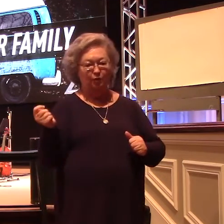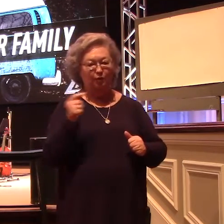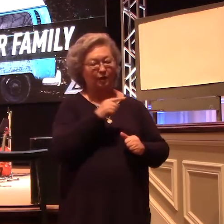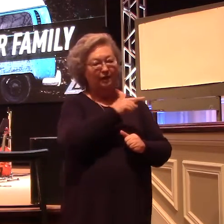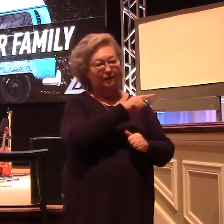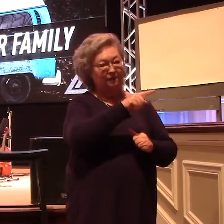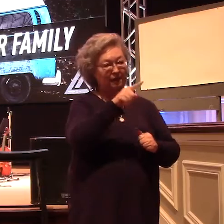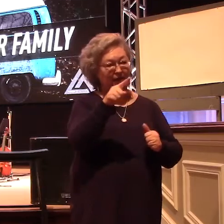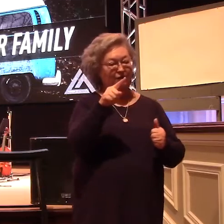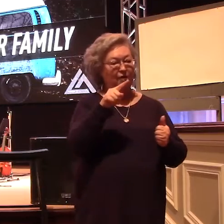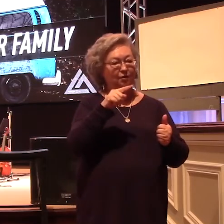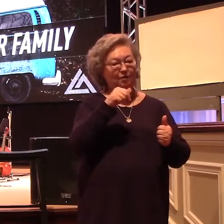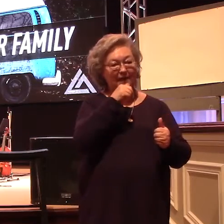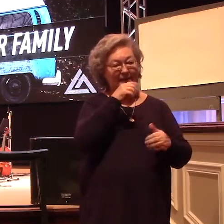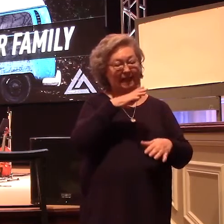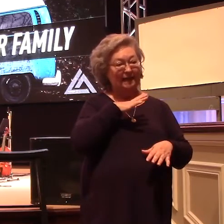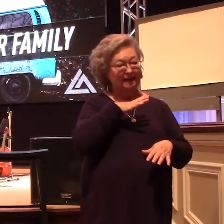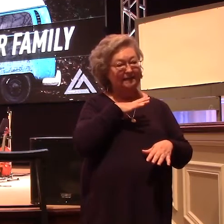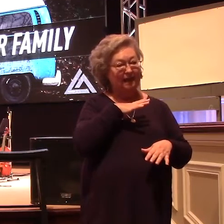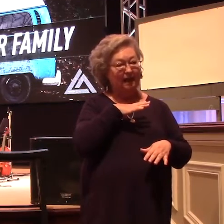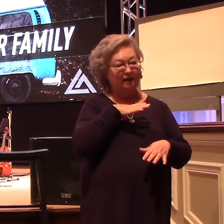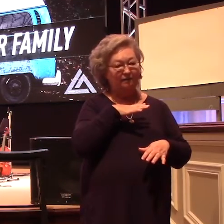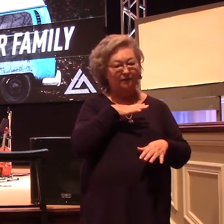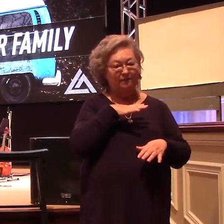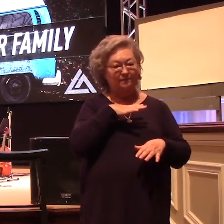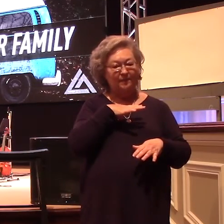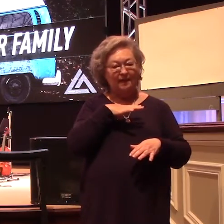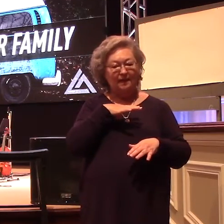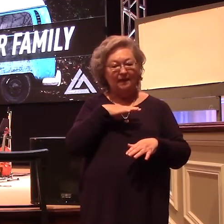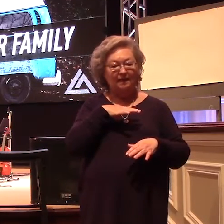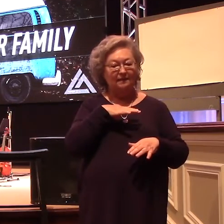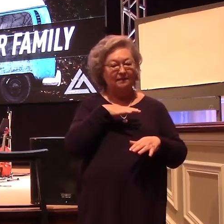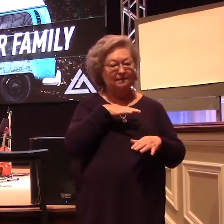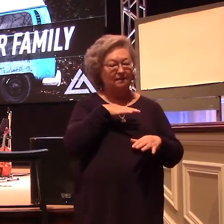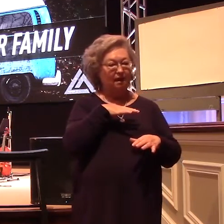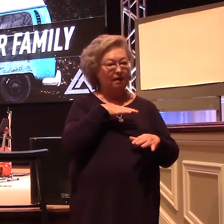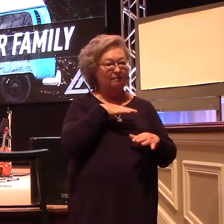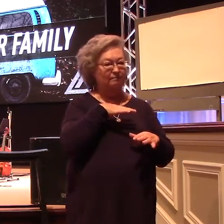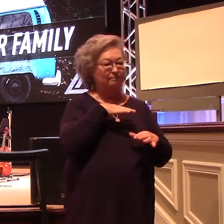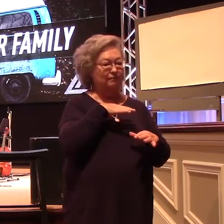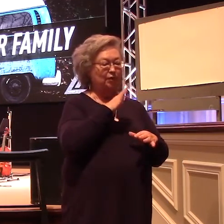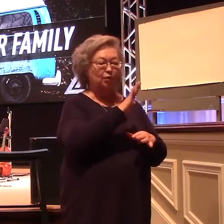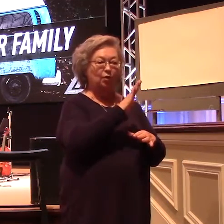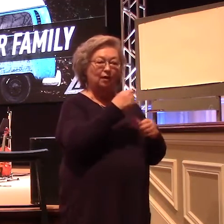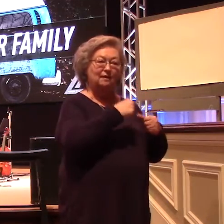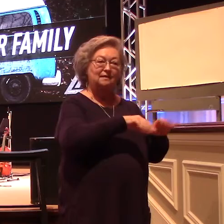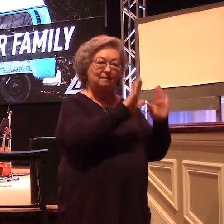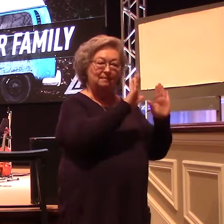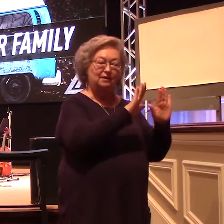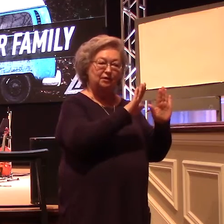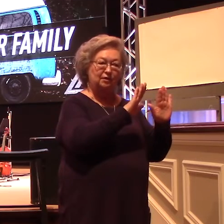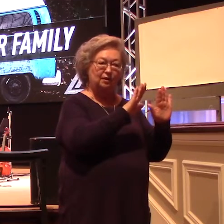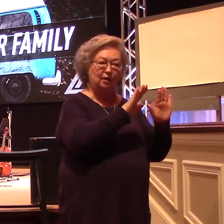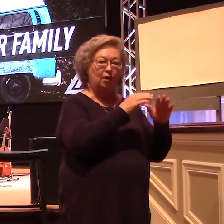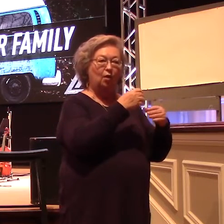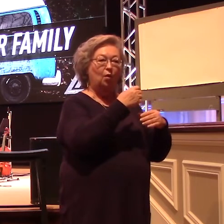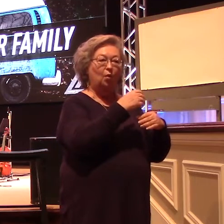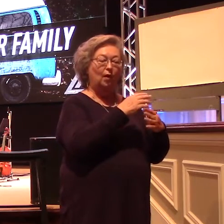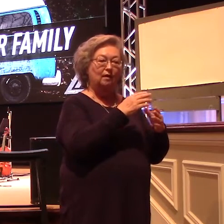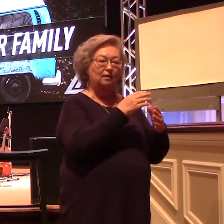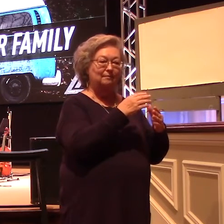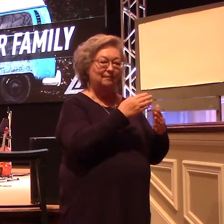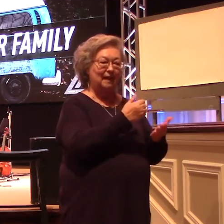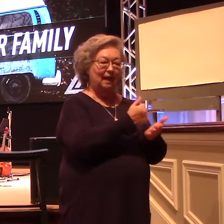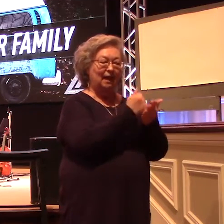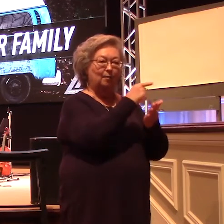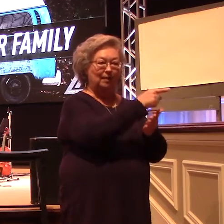husbands are not believers, and they don't buy into this church thing, and you're on your own as spiritual leadership of your family. Some of